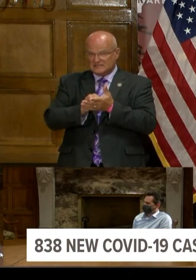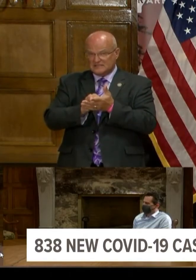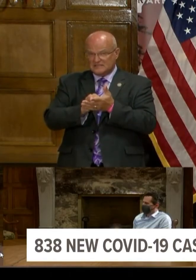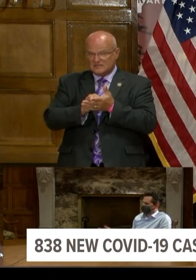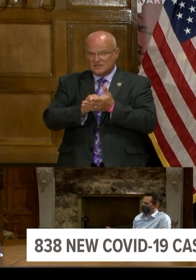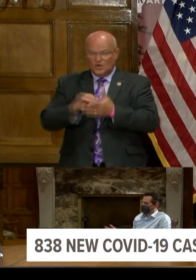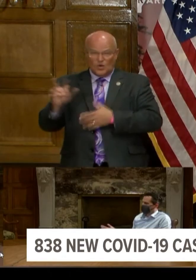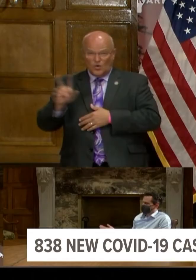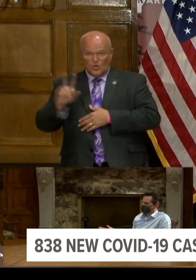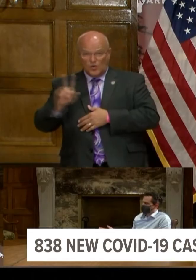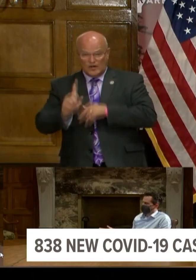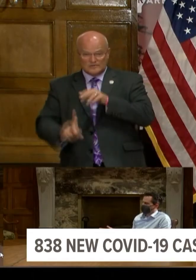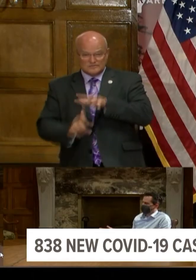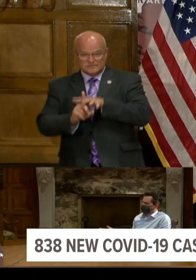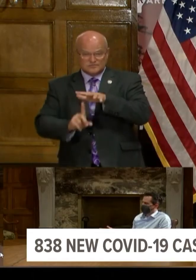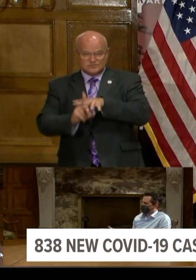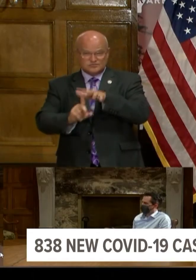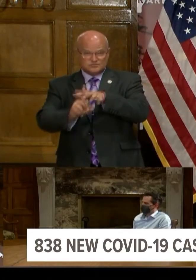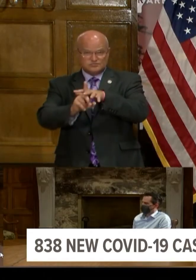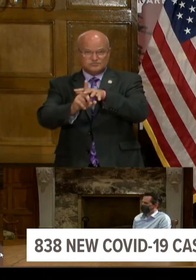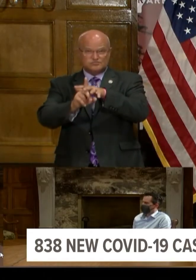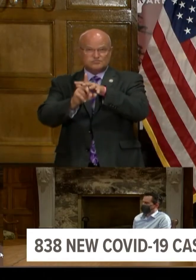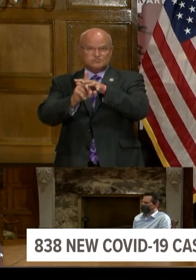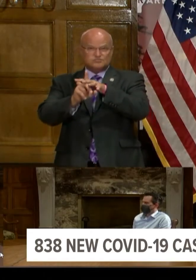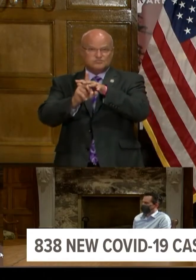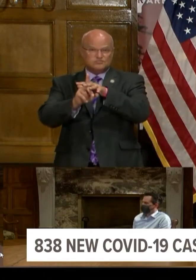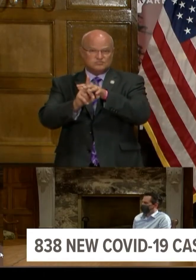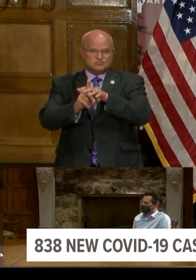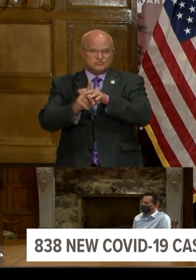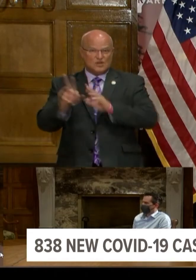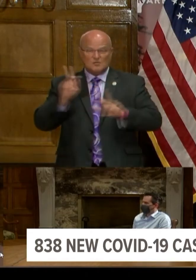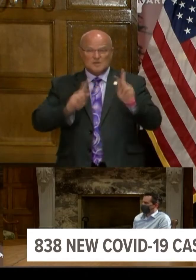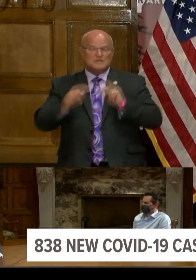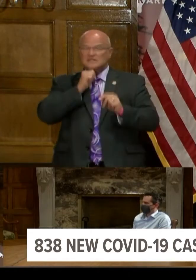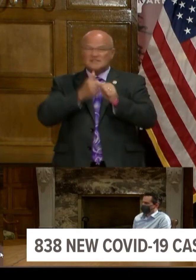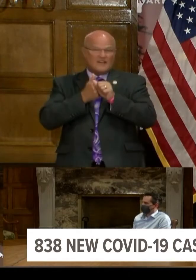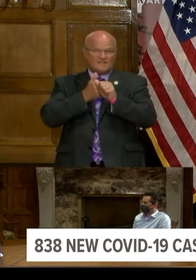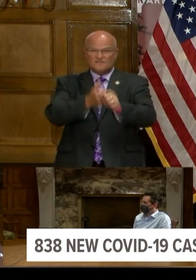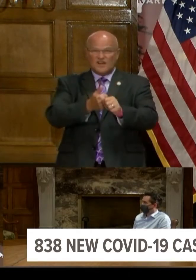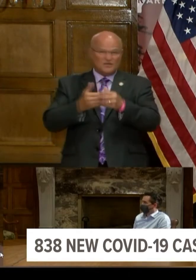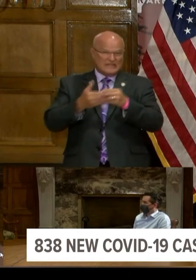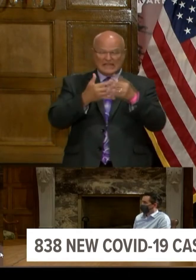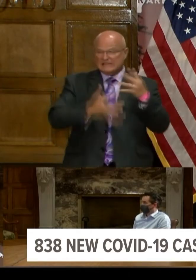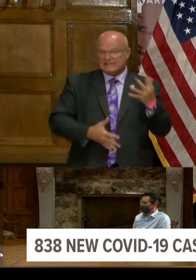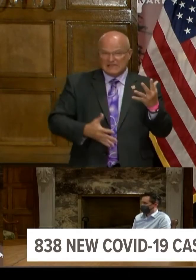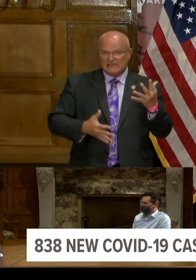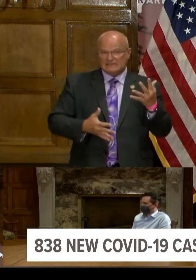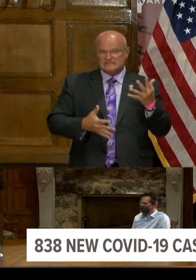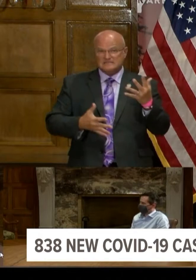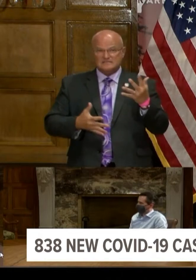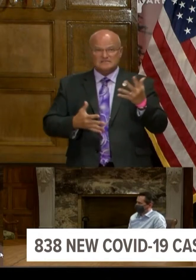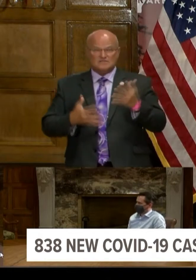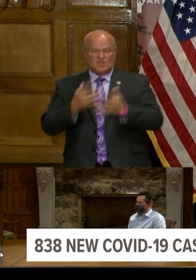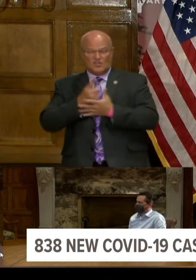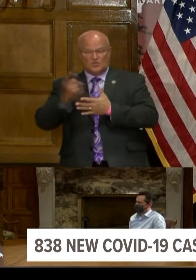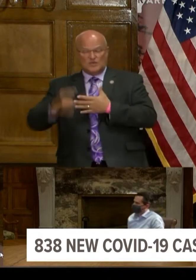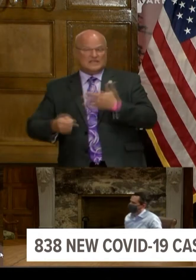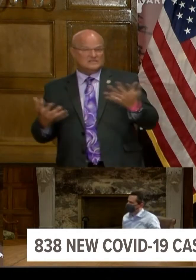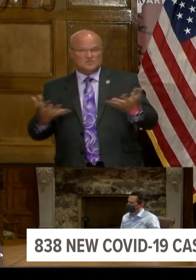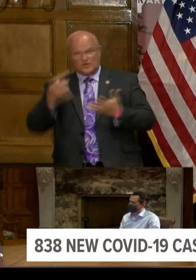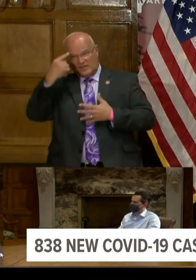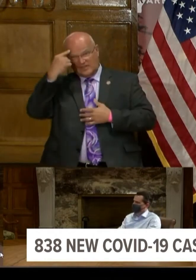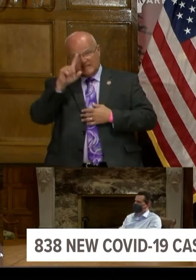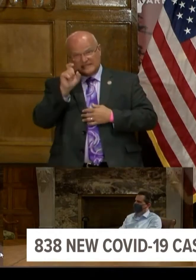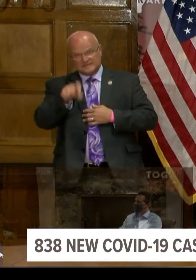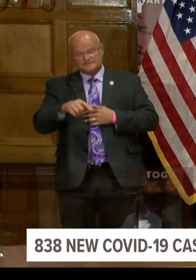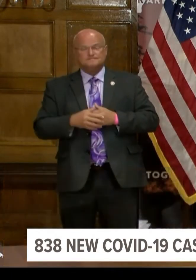Like where the gap is that are people just not following the guidelines or on the weekends, or what's going on?